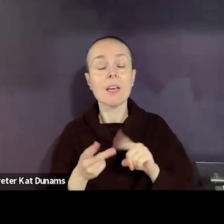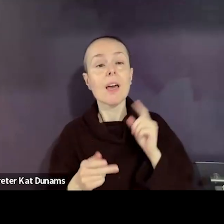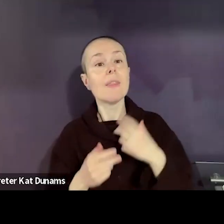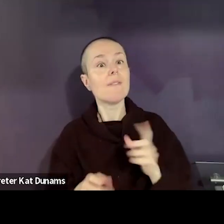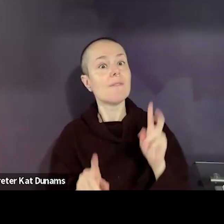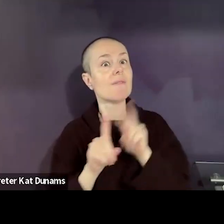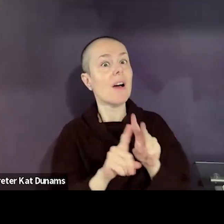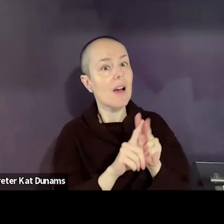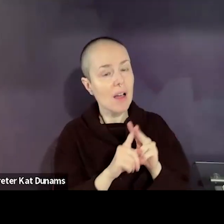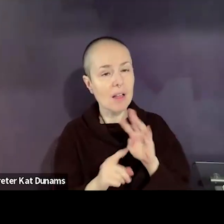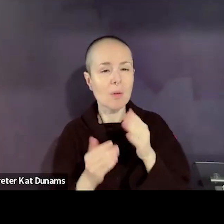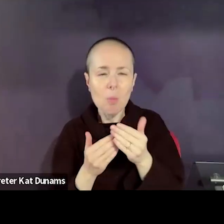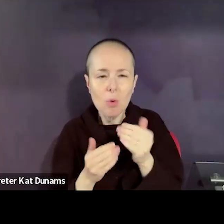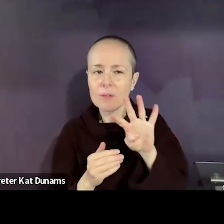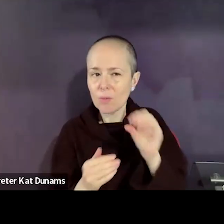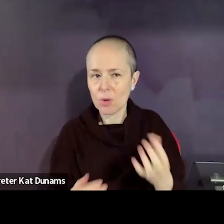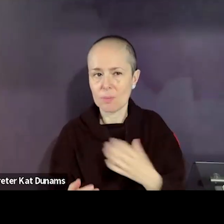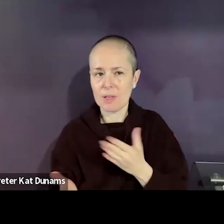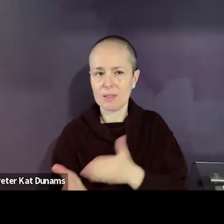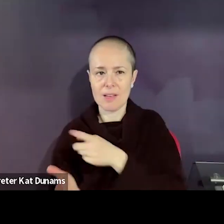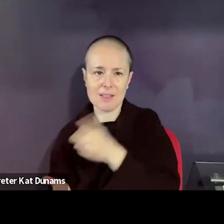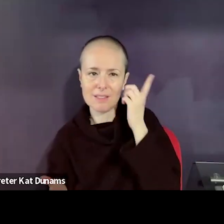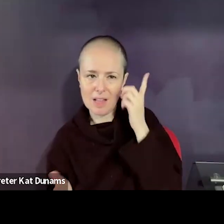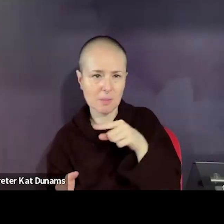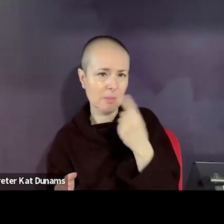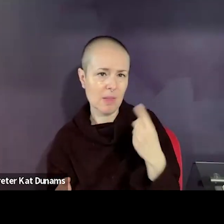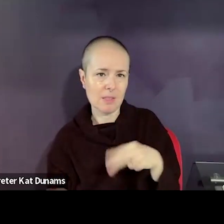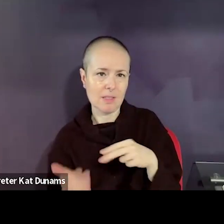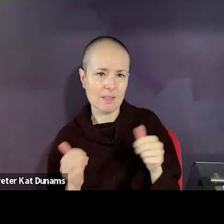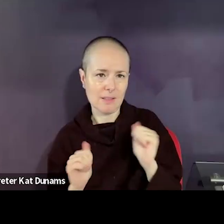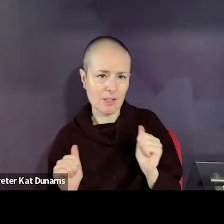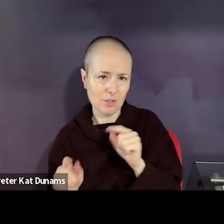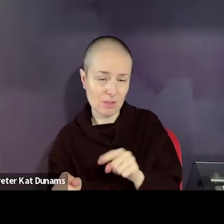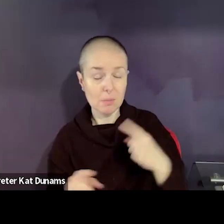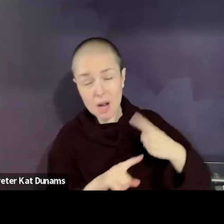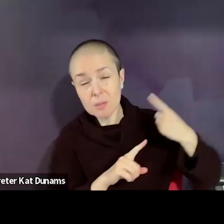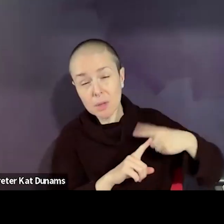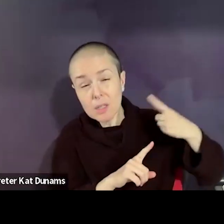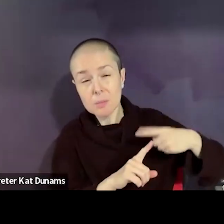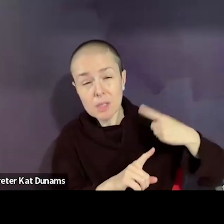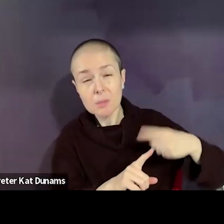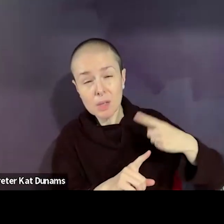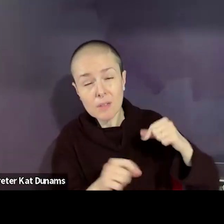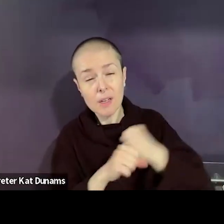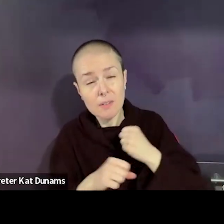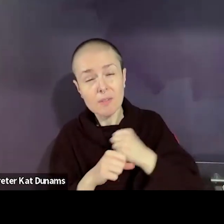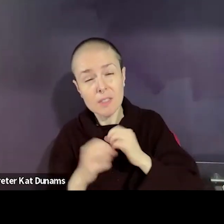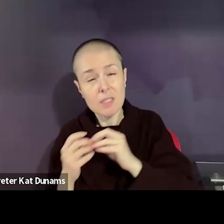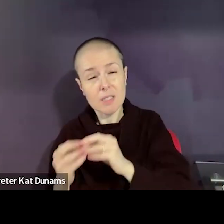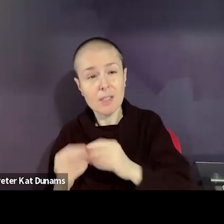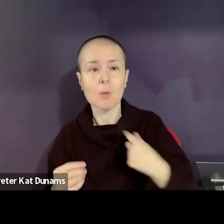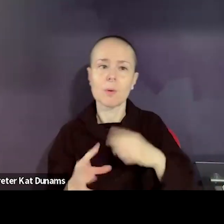complaints against Dallas Black Dance Theater. And y'all, after months and months and months and months and months of fighting, we